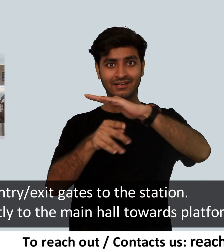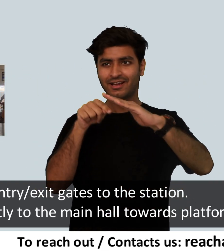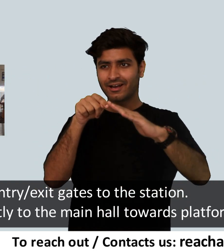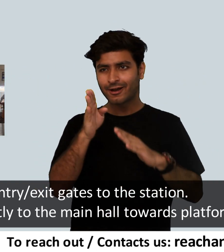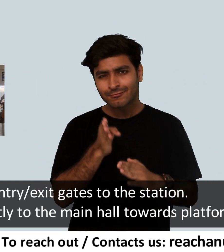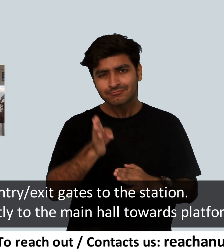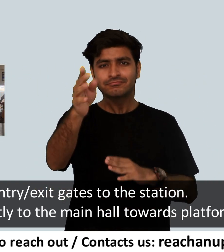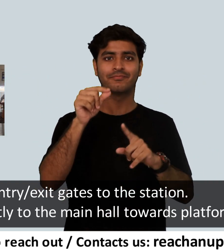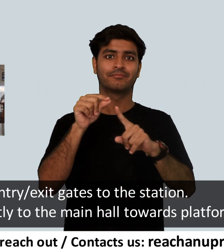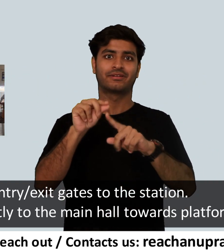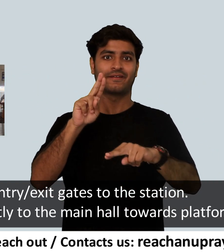platform 1.